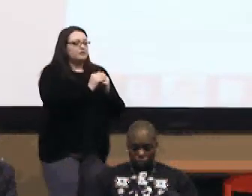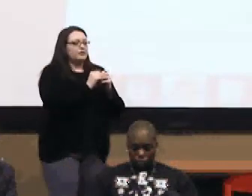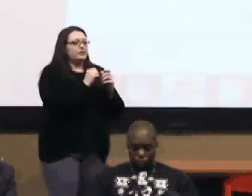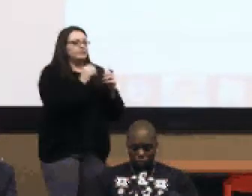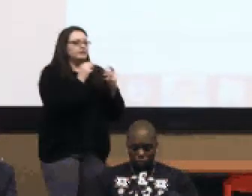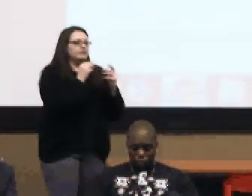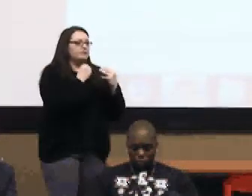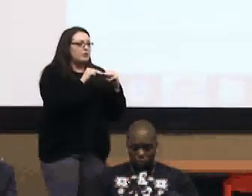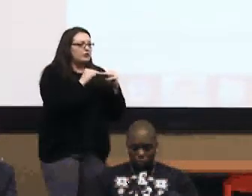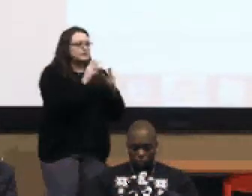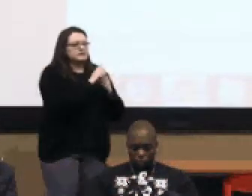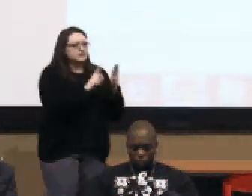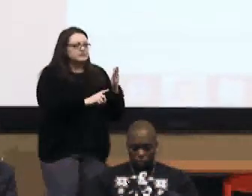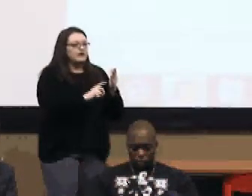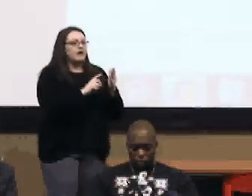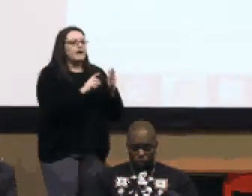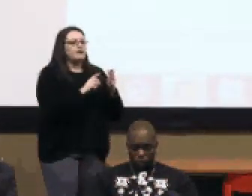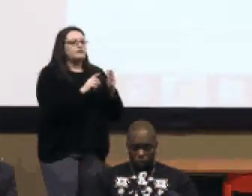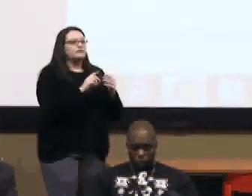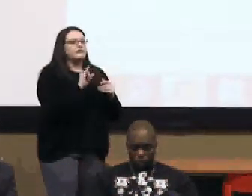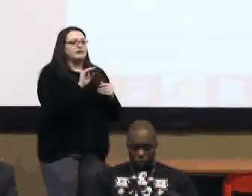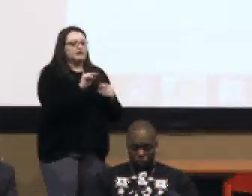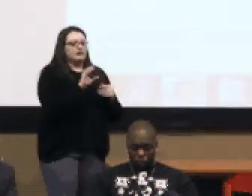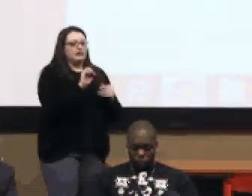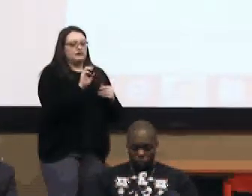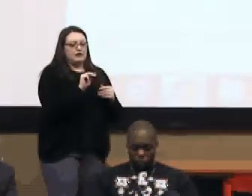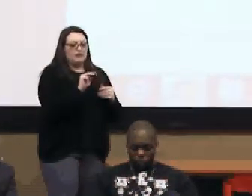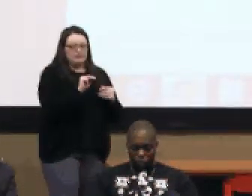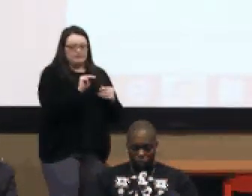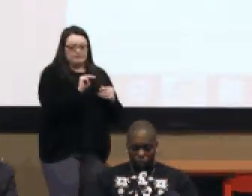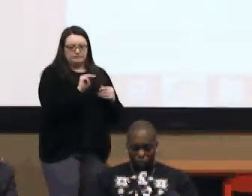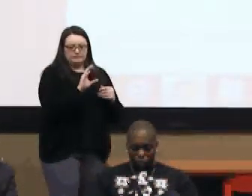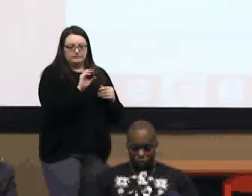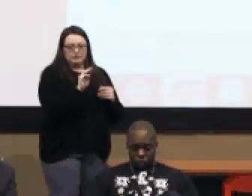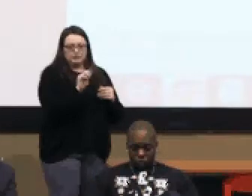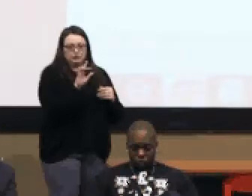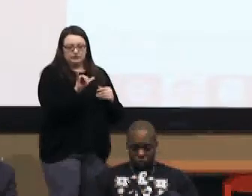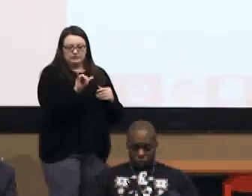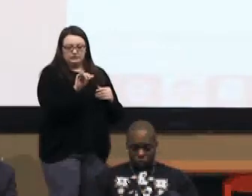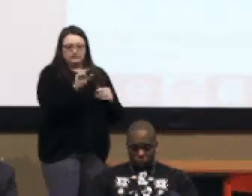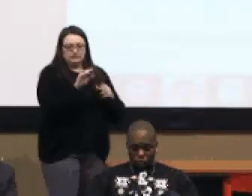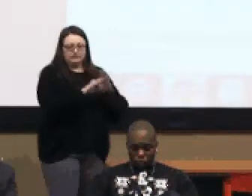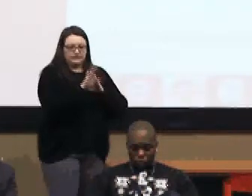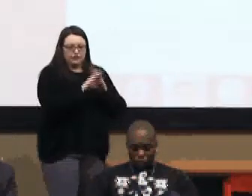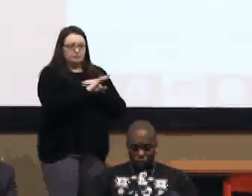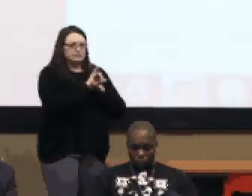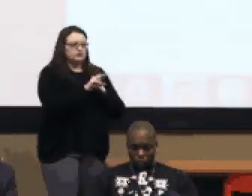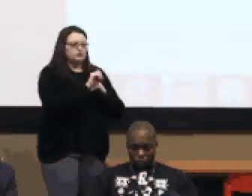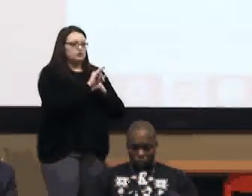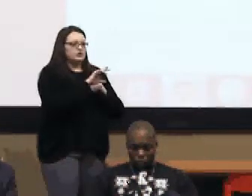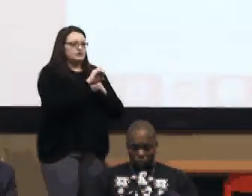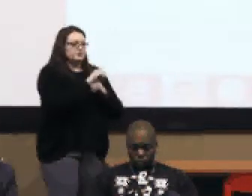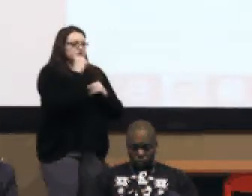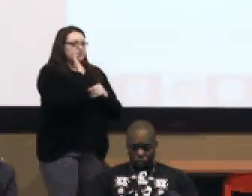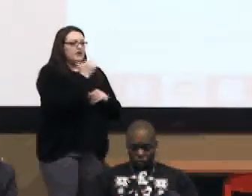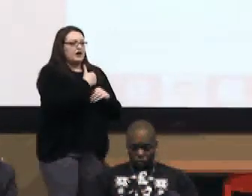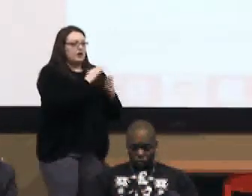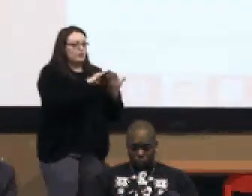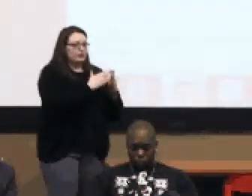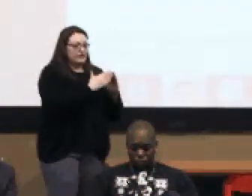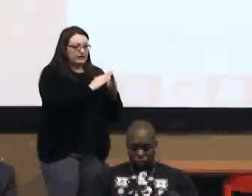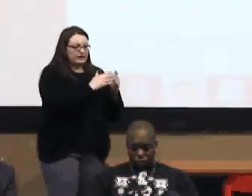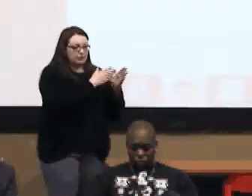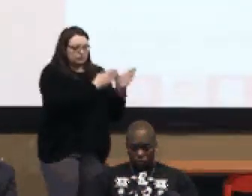design. There's In Common Community Development, Nebraska Appleseed, Justice for Our Neighbors, Union for